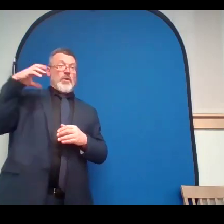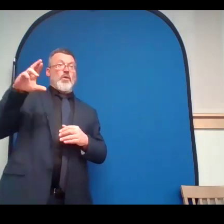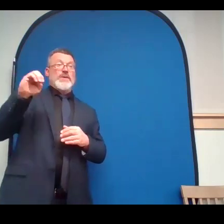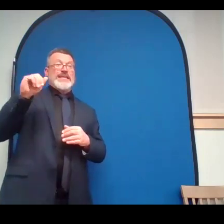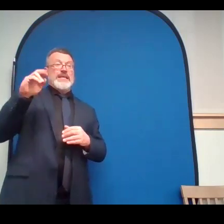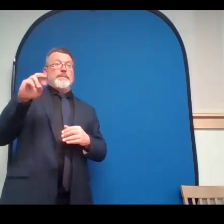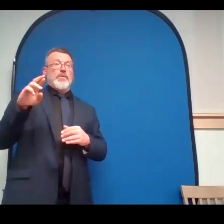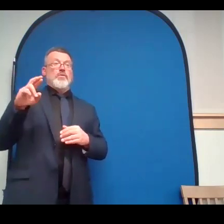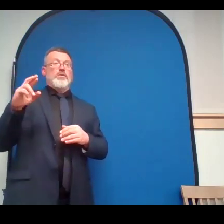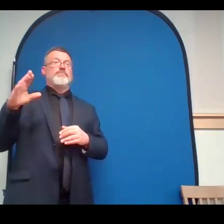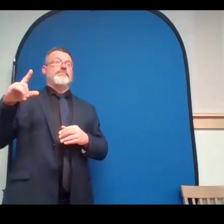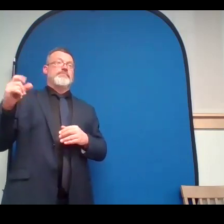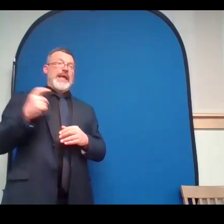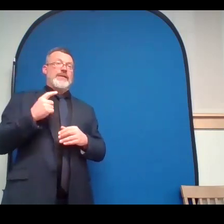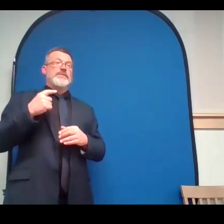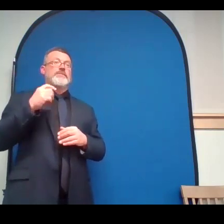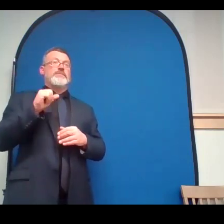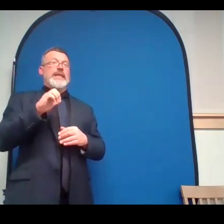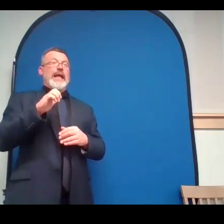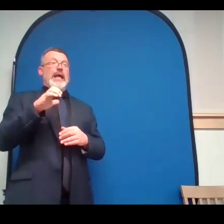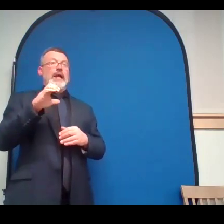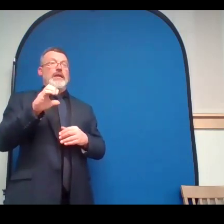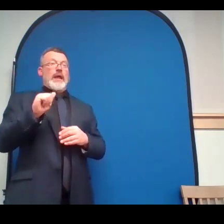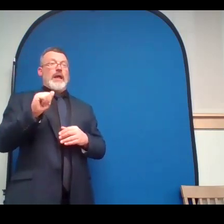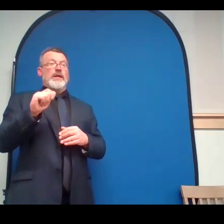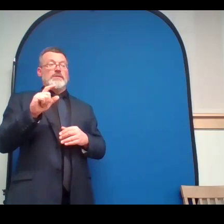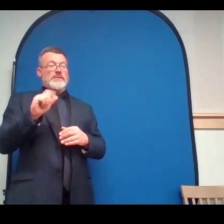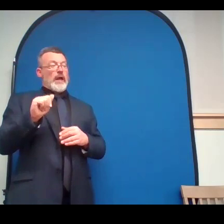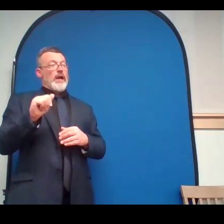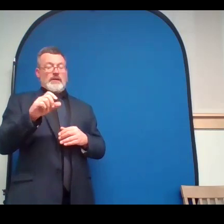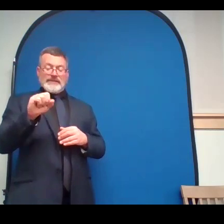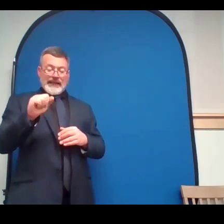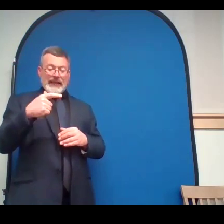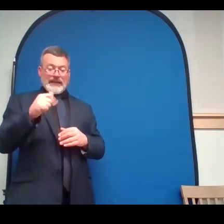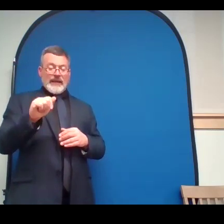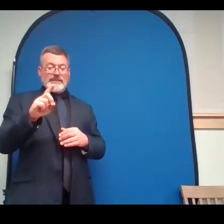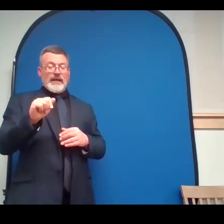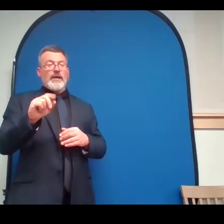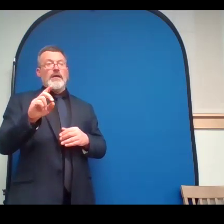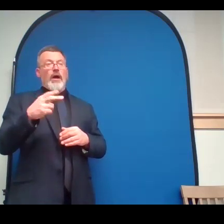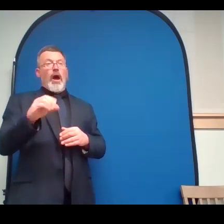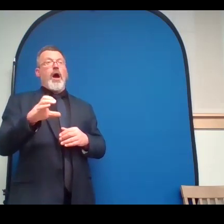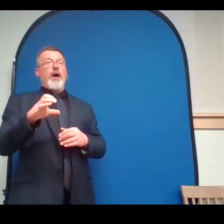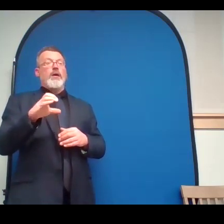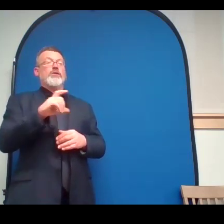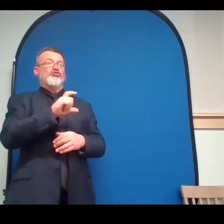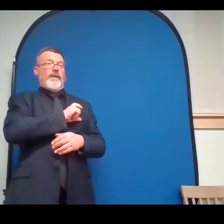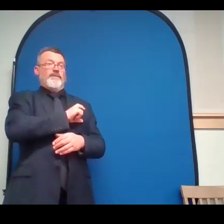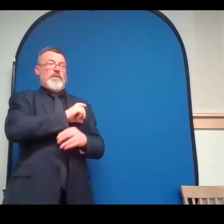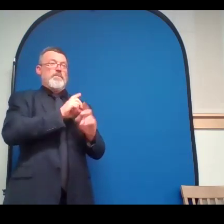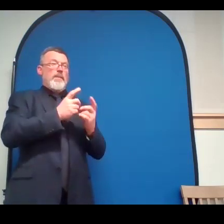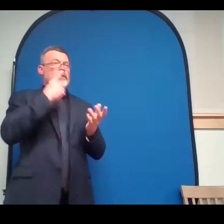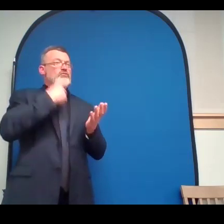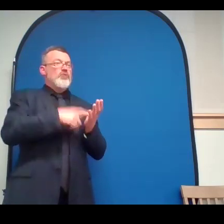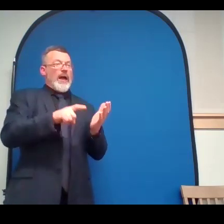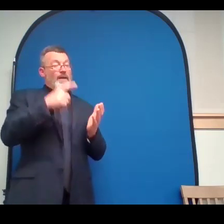residence to gauge his mental health and determine if he's a threat to himself and or others. Again, so that's a